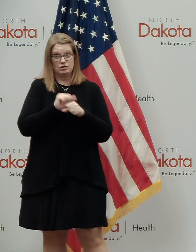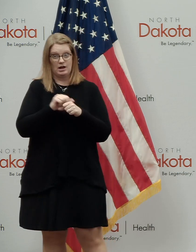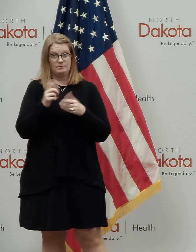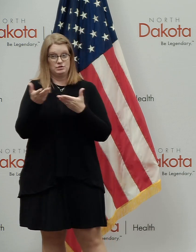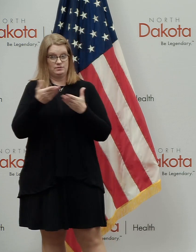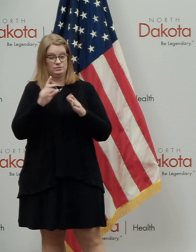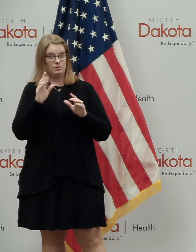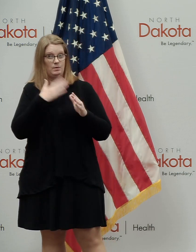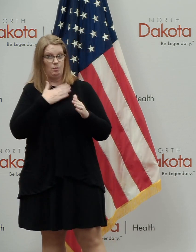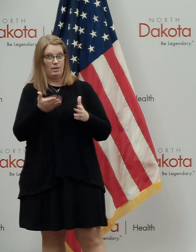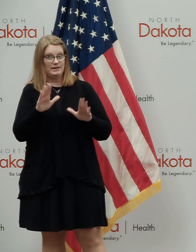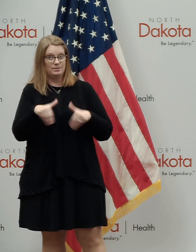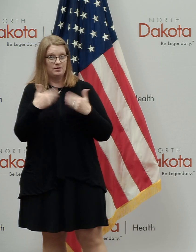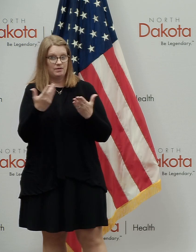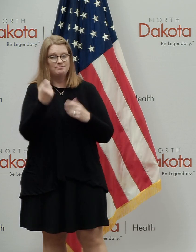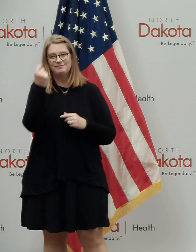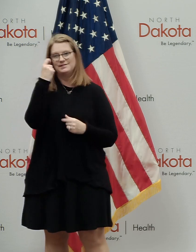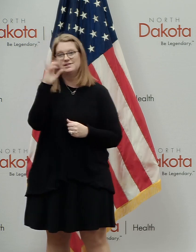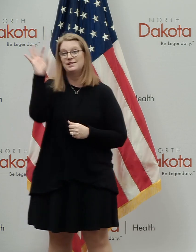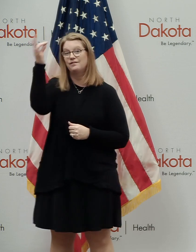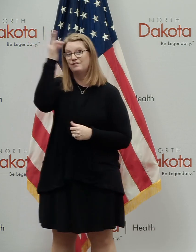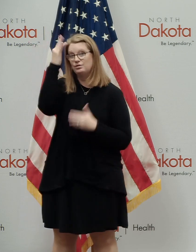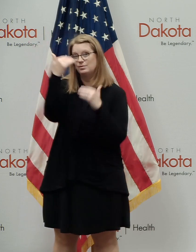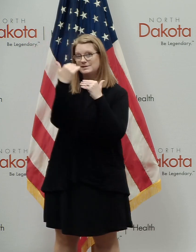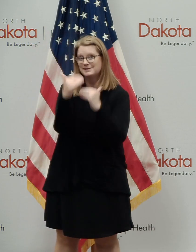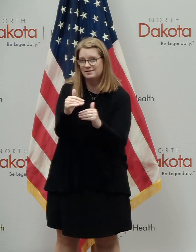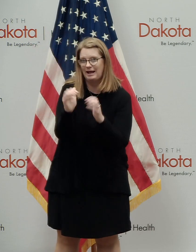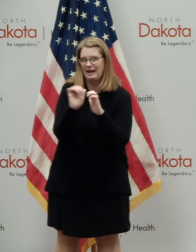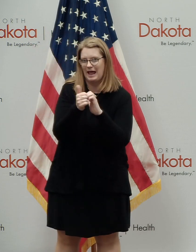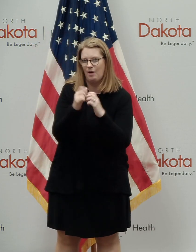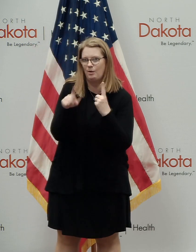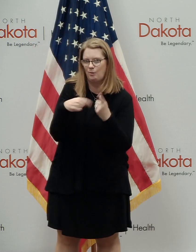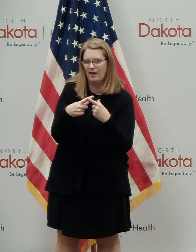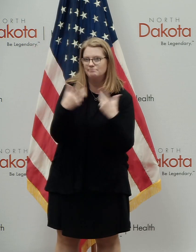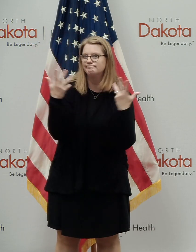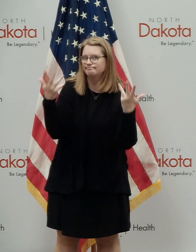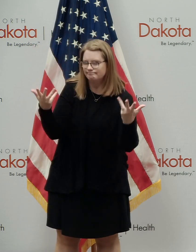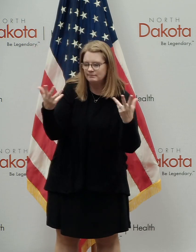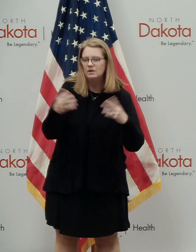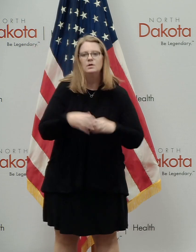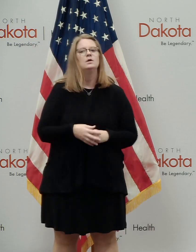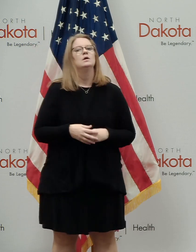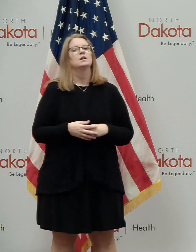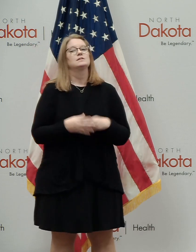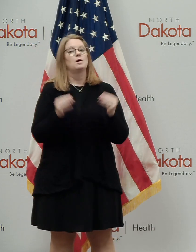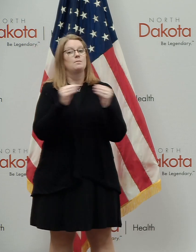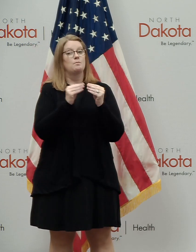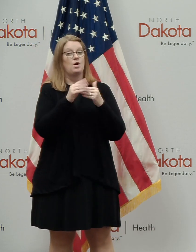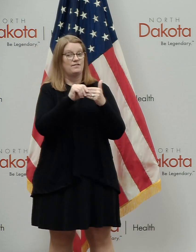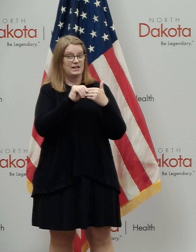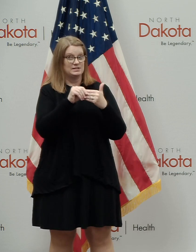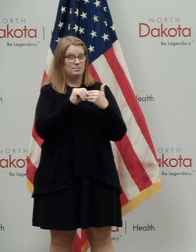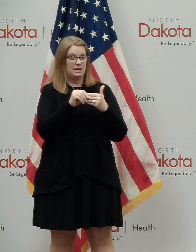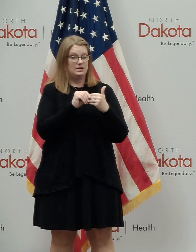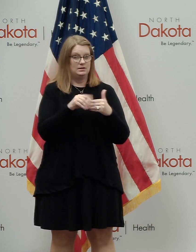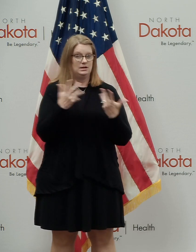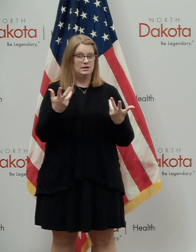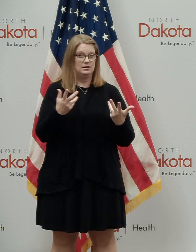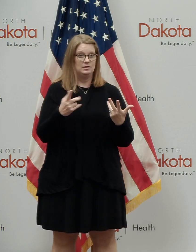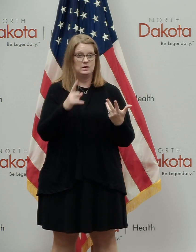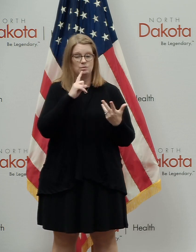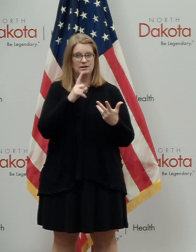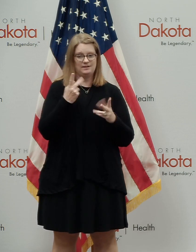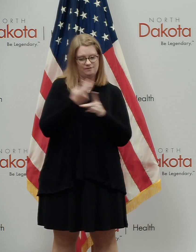to provide that, but there's federal restrictions on how and when we do those things. So providing greater flexibility will allow us to find North